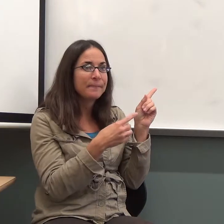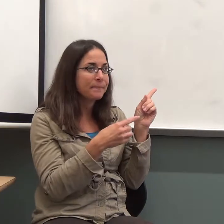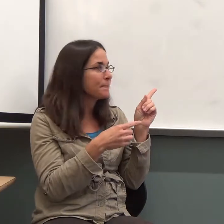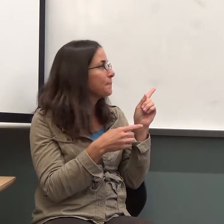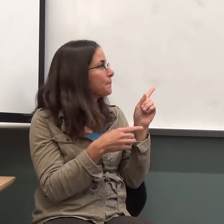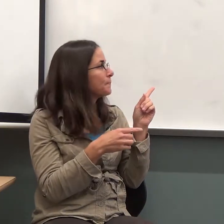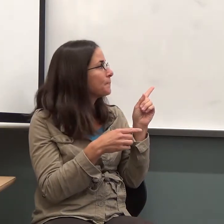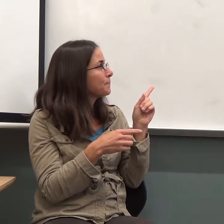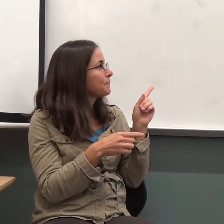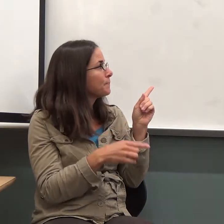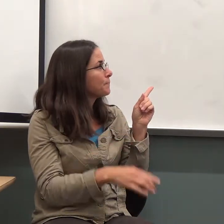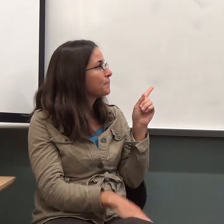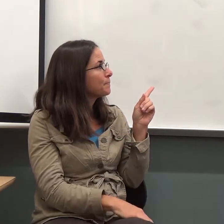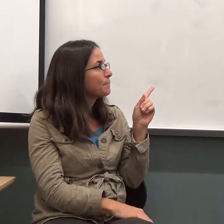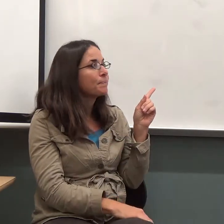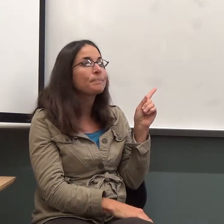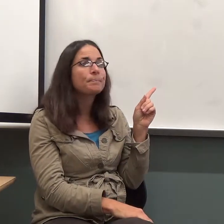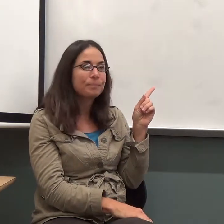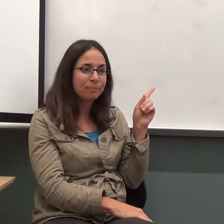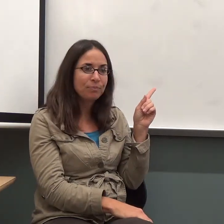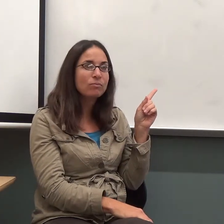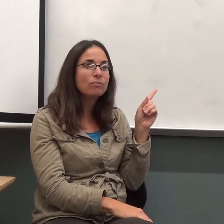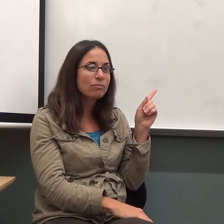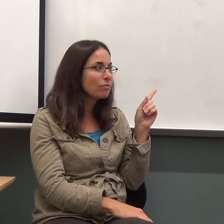No. Turn it into a subject. Yep. Or this.